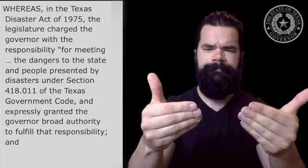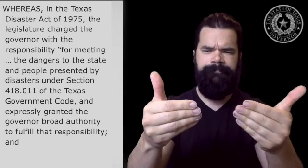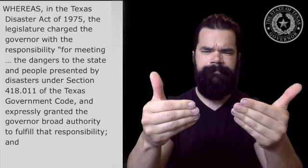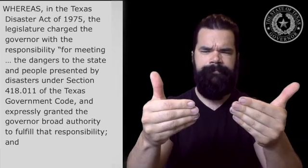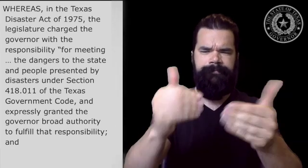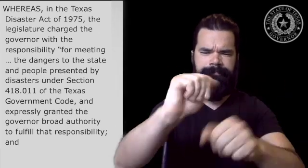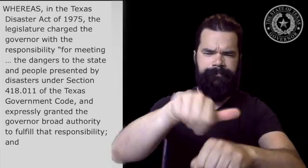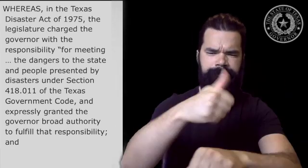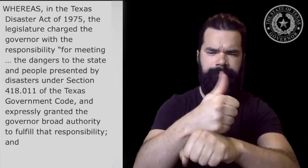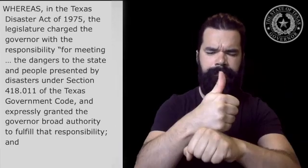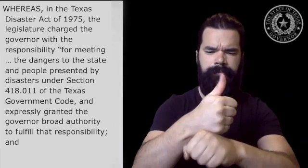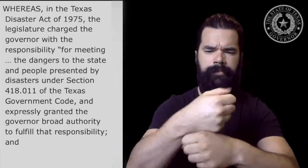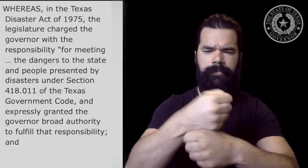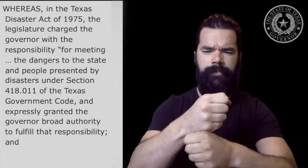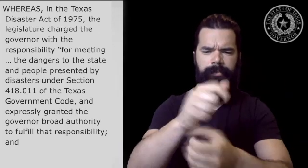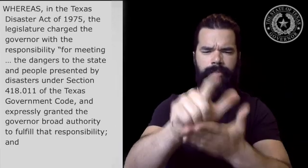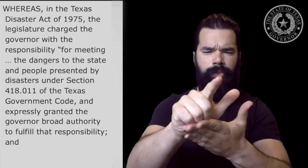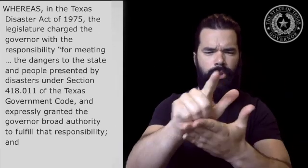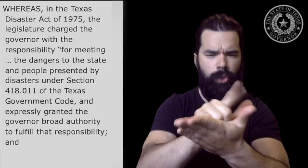Section